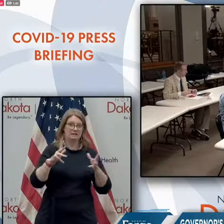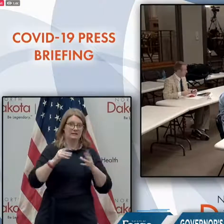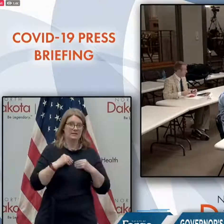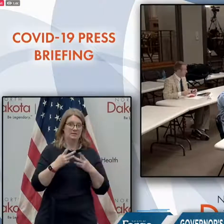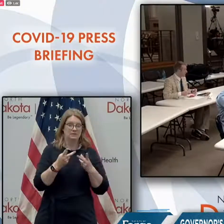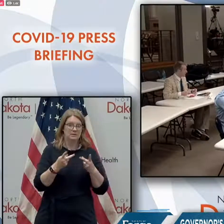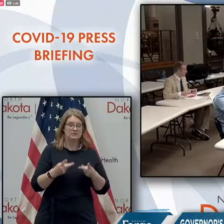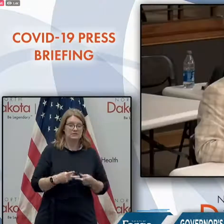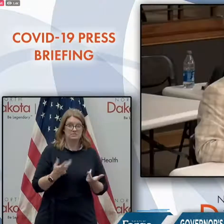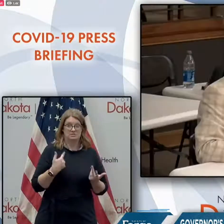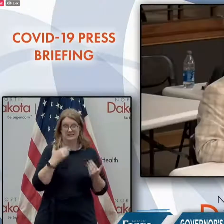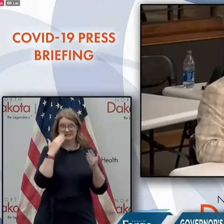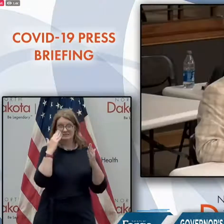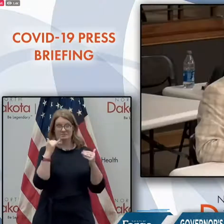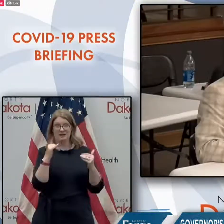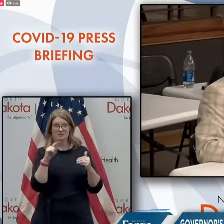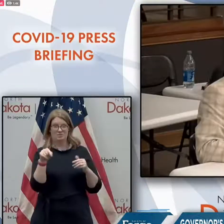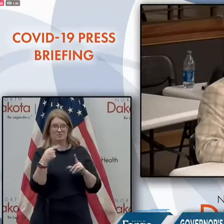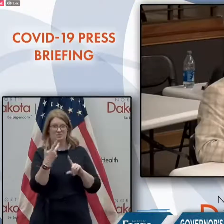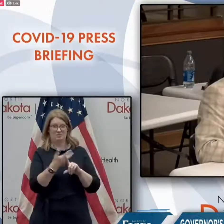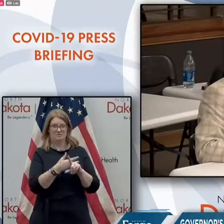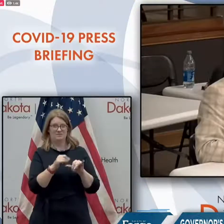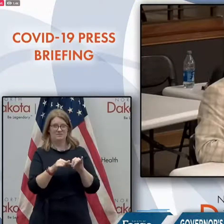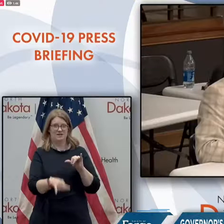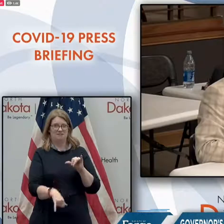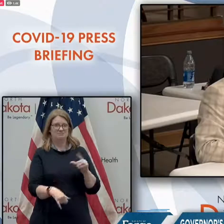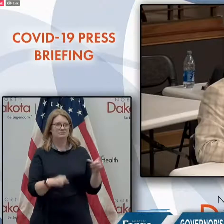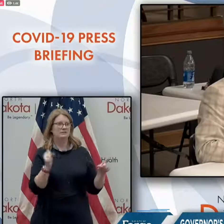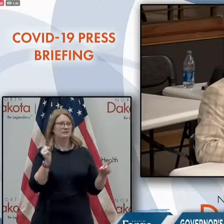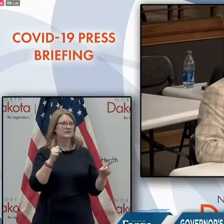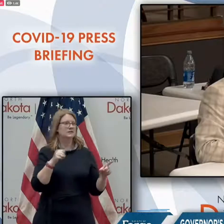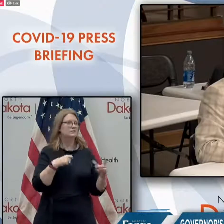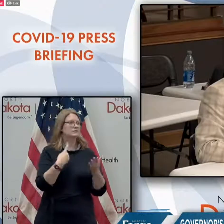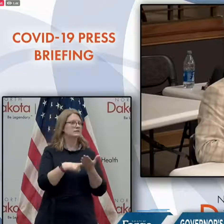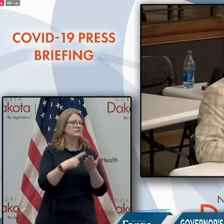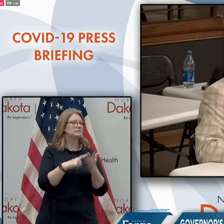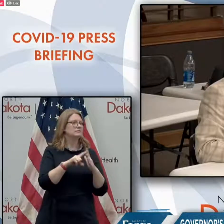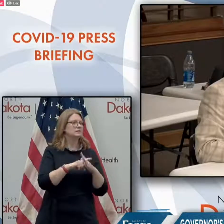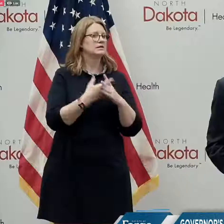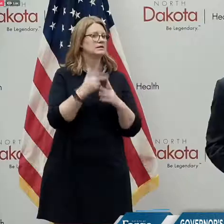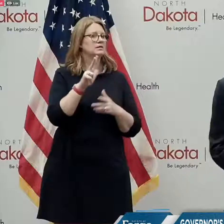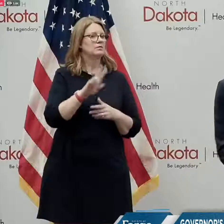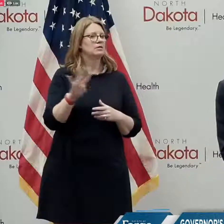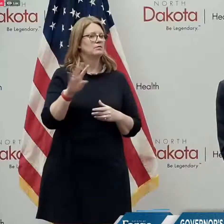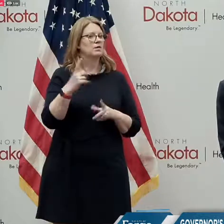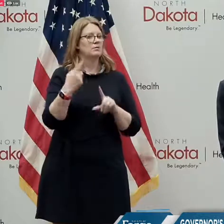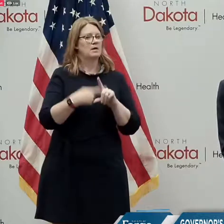expected that he would only be on the job for only 3 months? Yes, we talked about that at the beginning. It'd be 3 to 4 months.